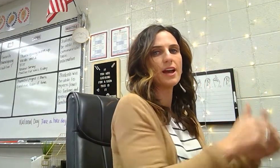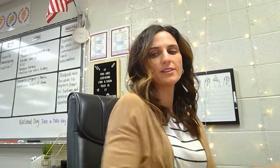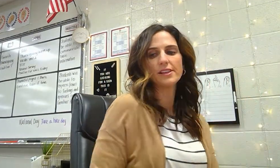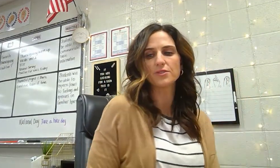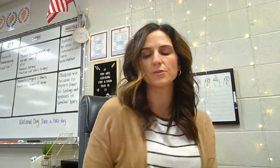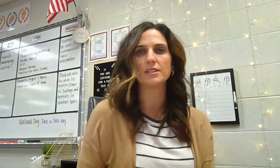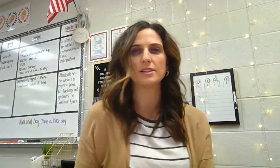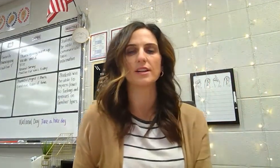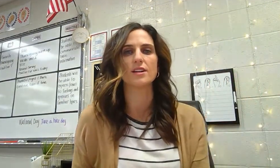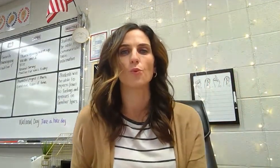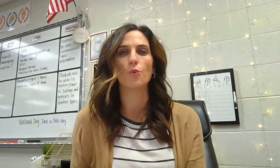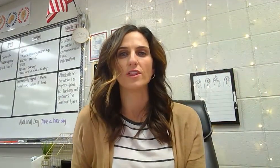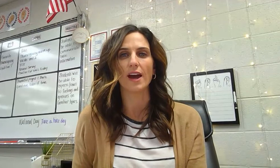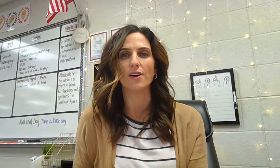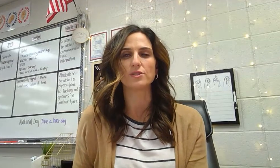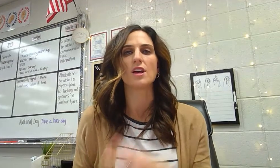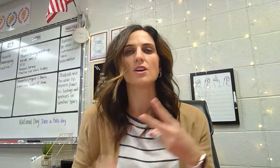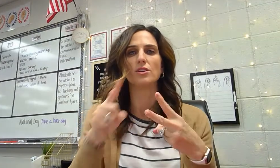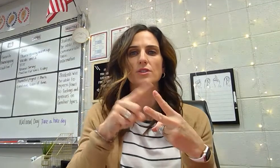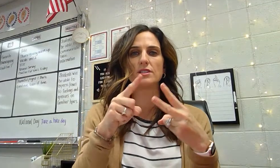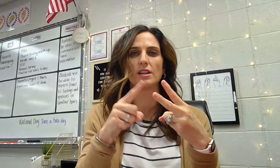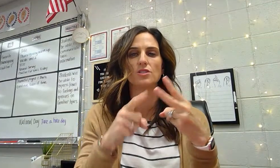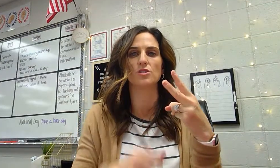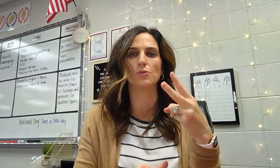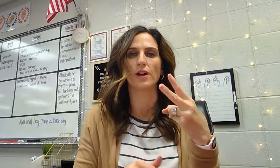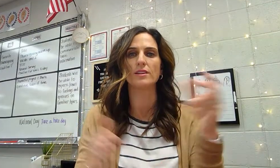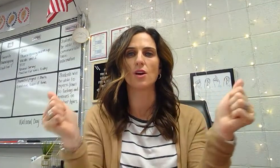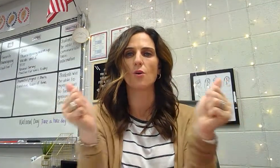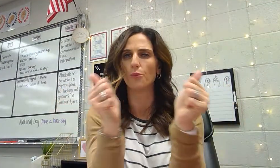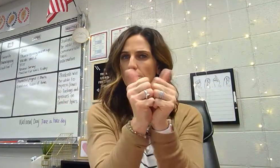and the last one we did in class, without. You can sign it two ways.